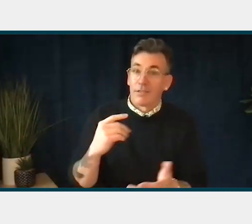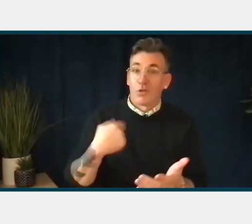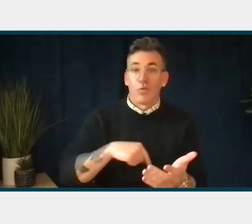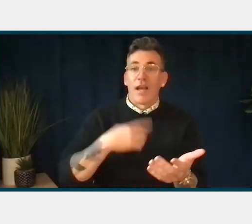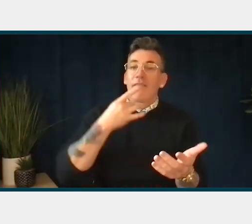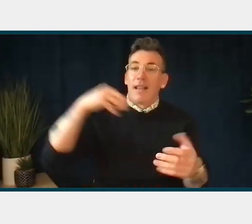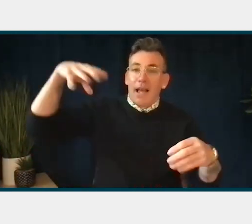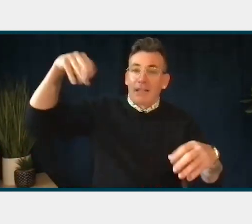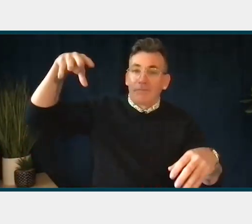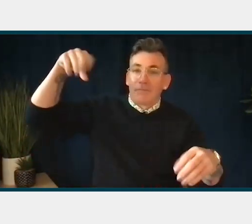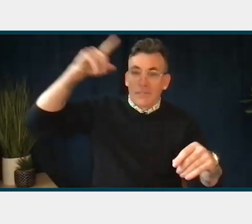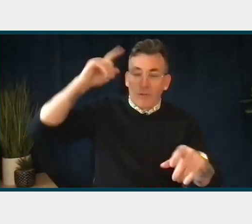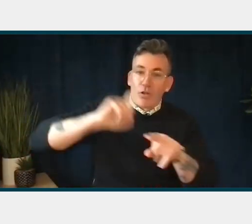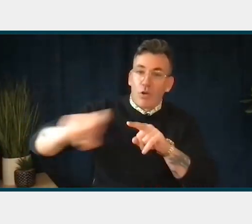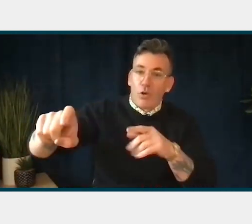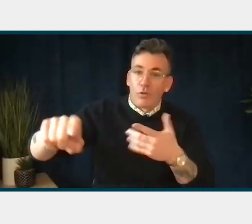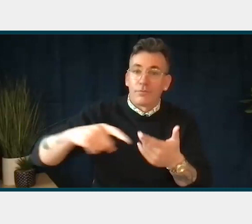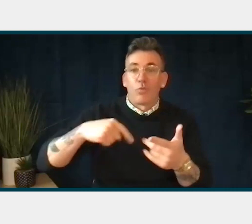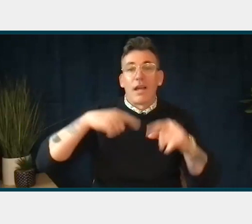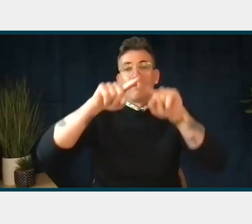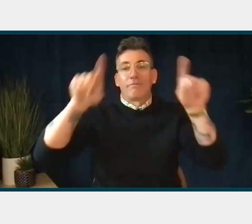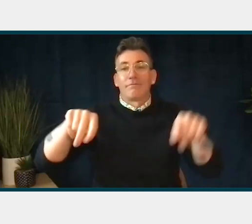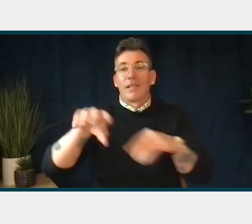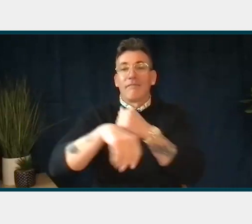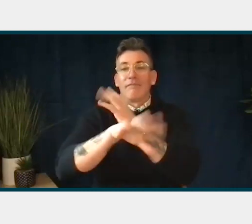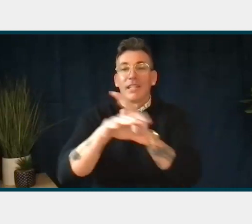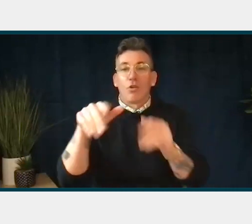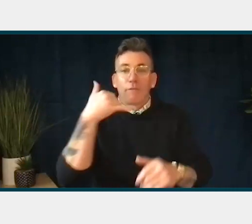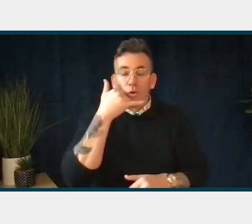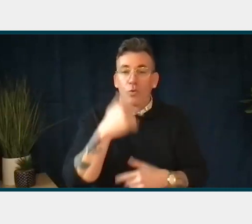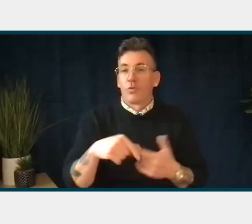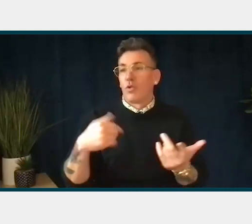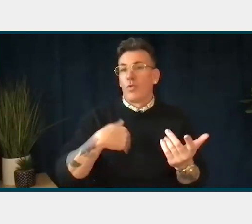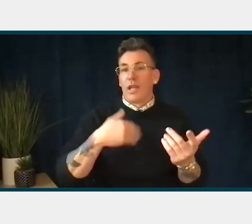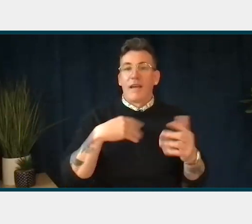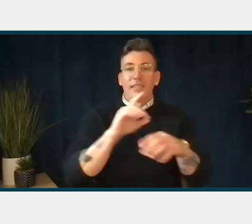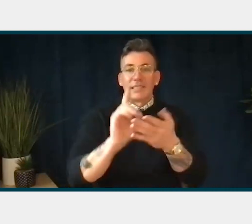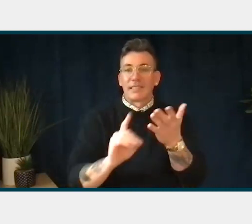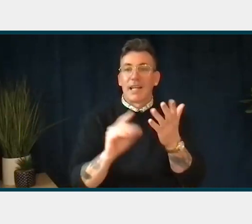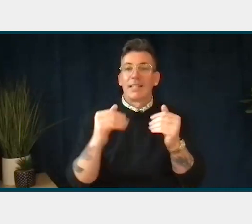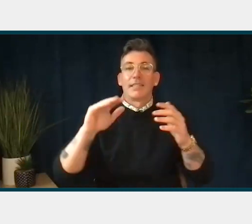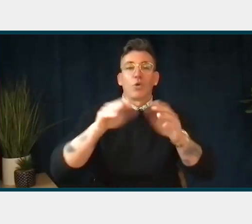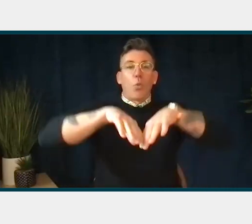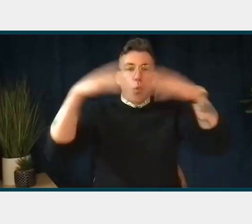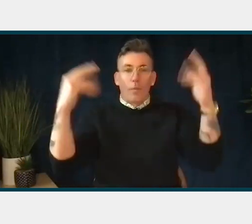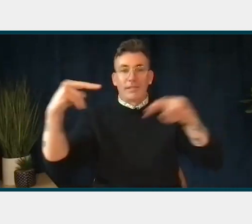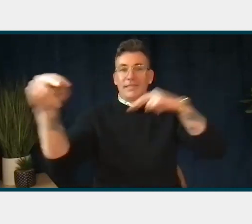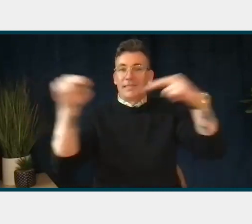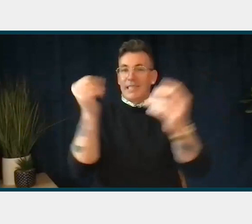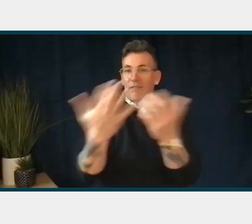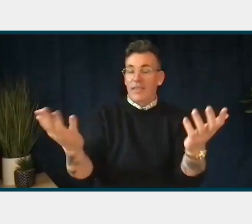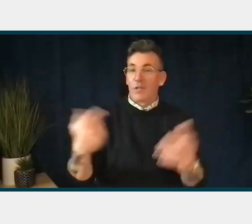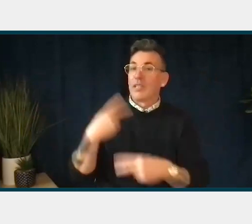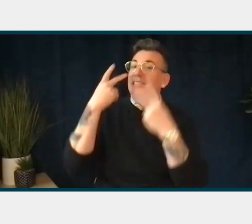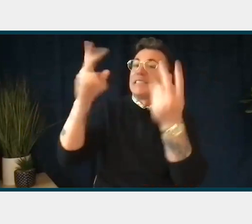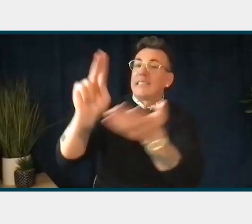hearing things. We have what deaf people needs. We have lighting. We have video phones. We have